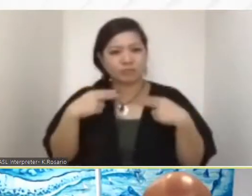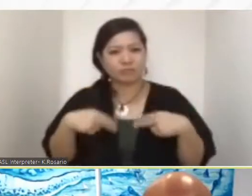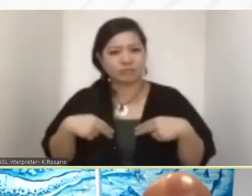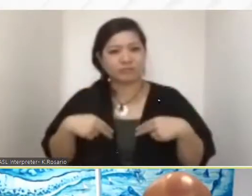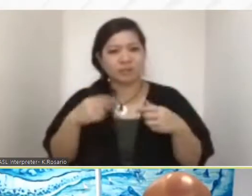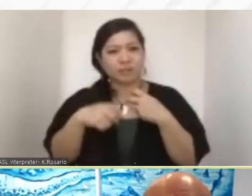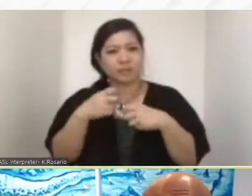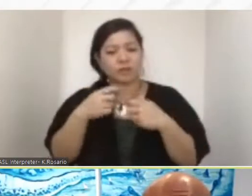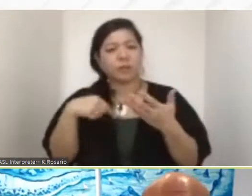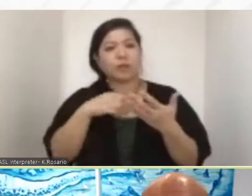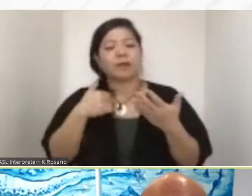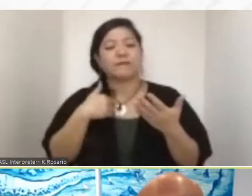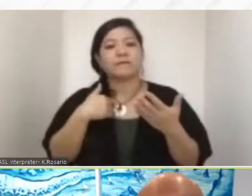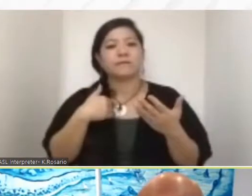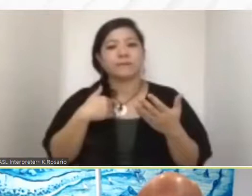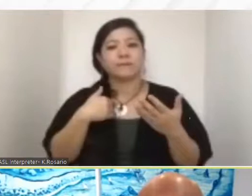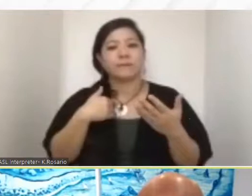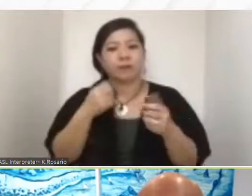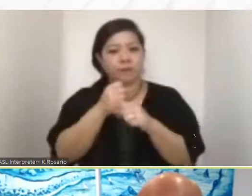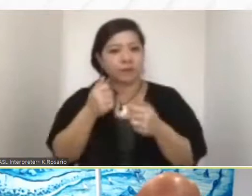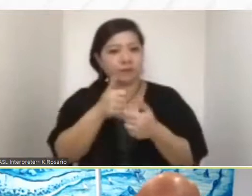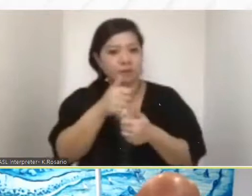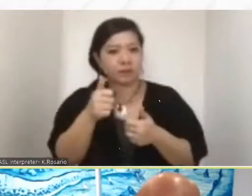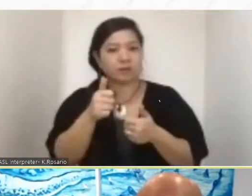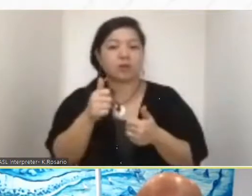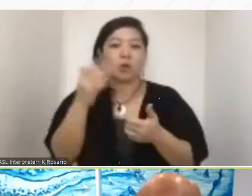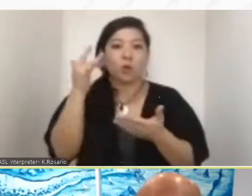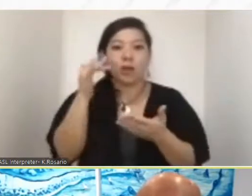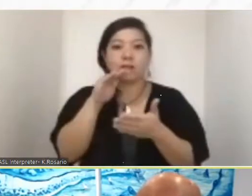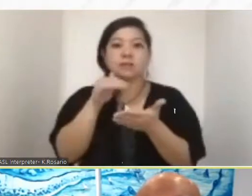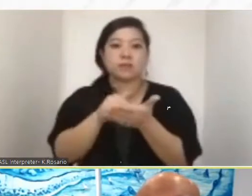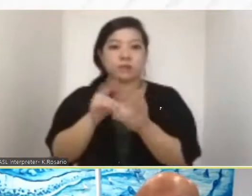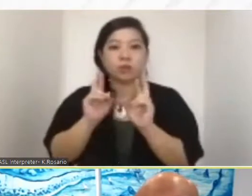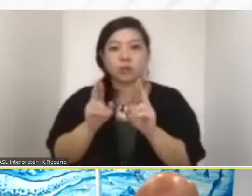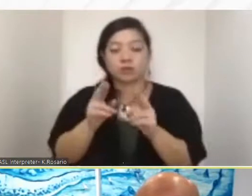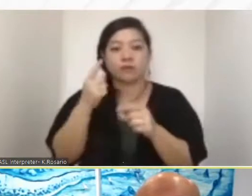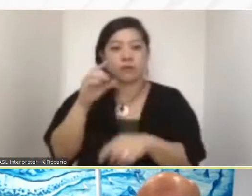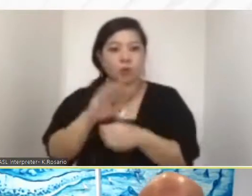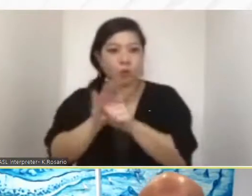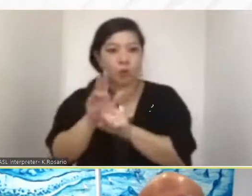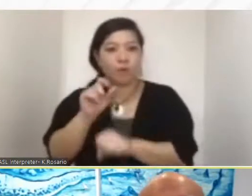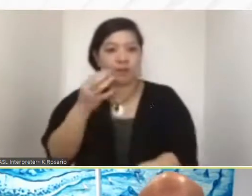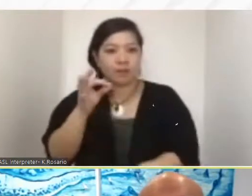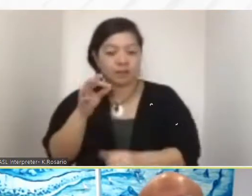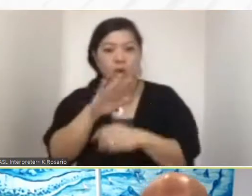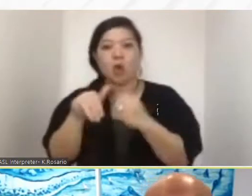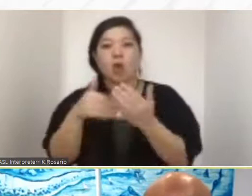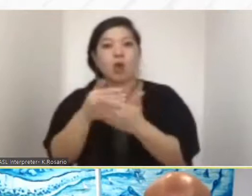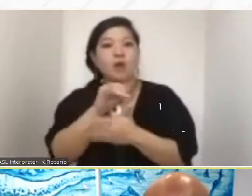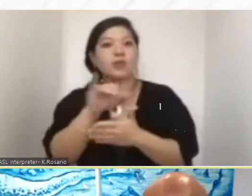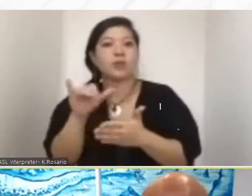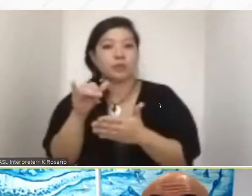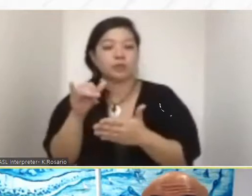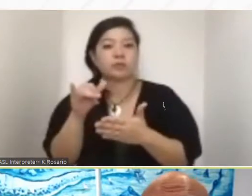have to battle. And this is why the center of the response for COVID and for all of those chronic diseases has to